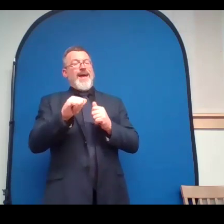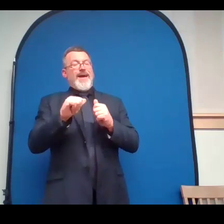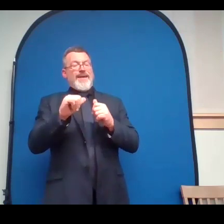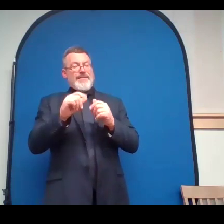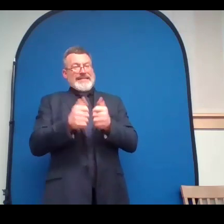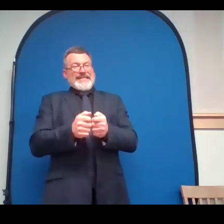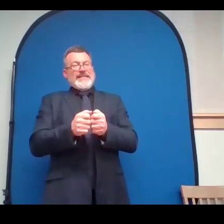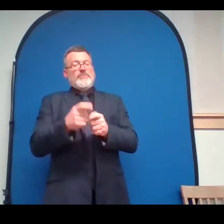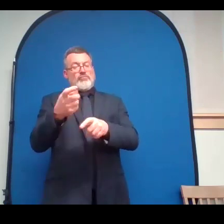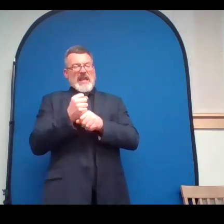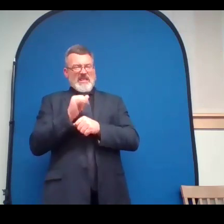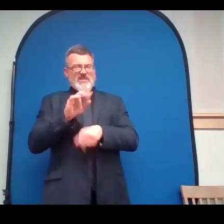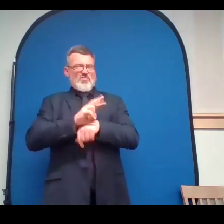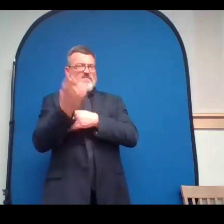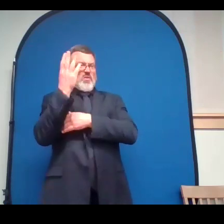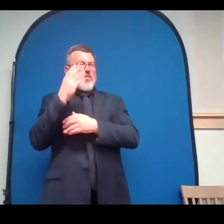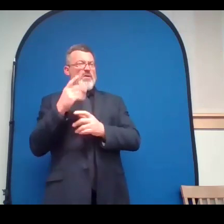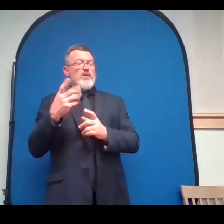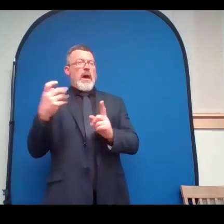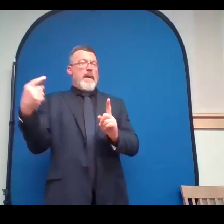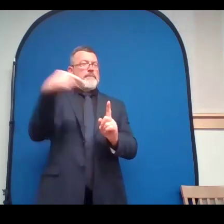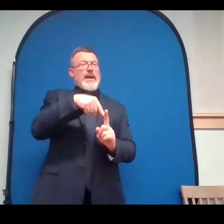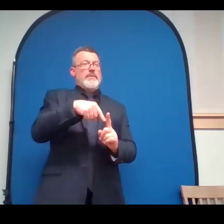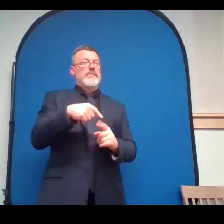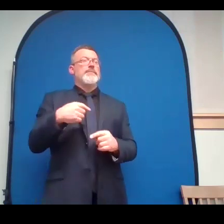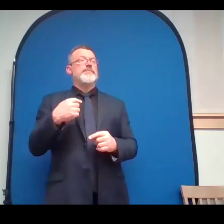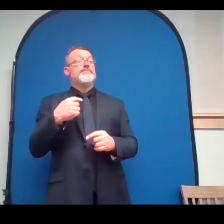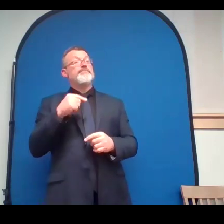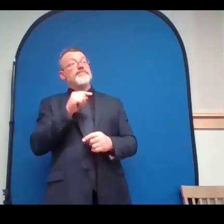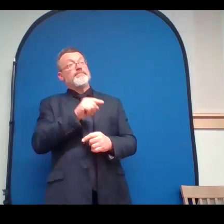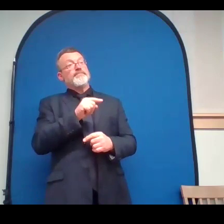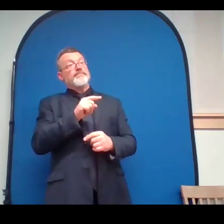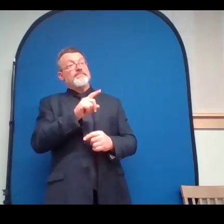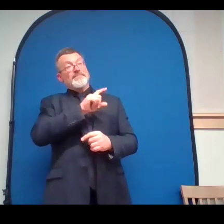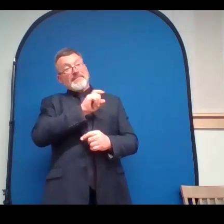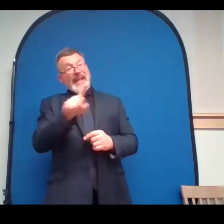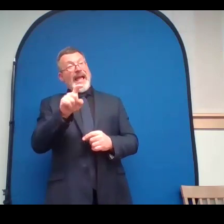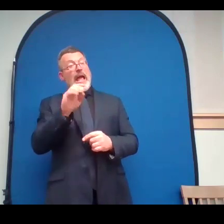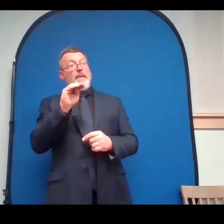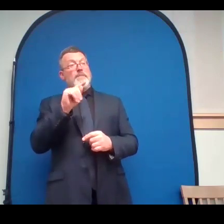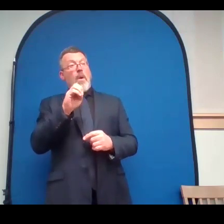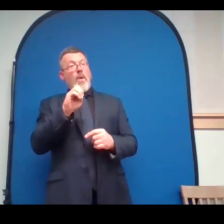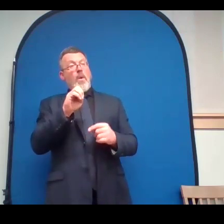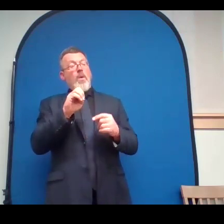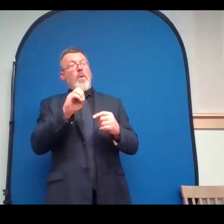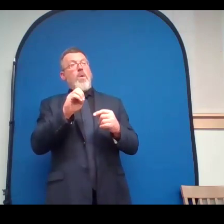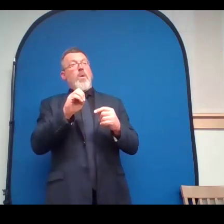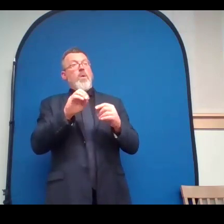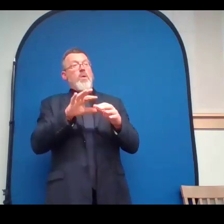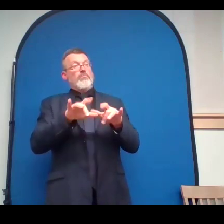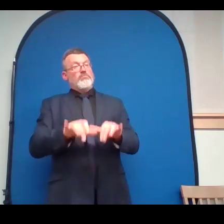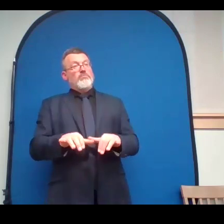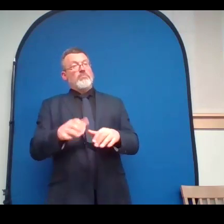Did you ask him to write out a narrative regarding his conversation with